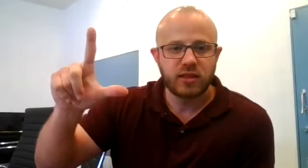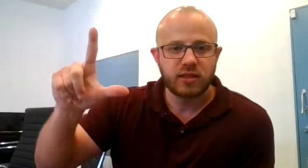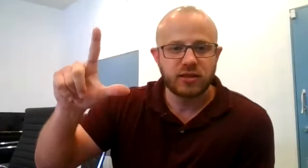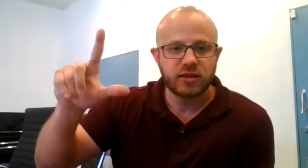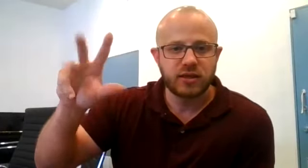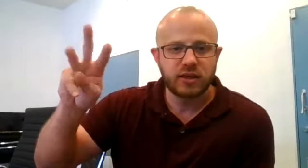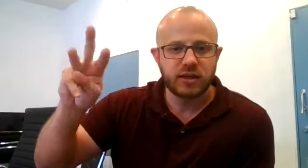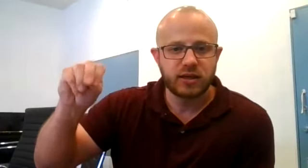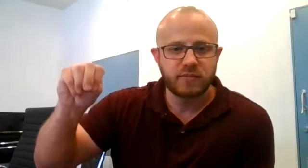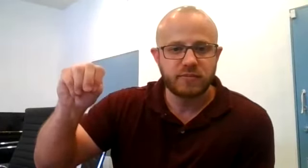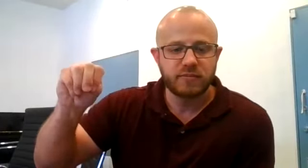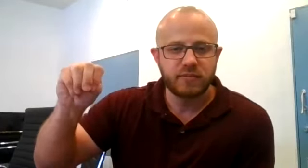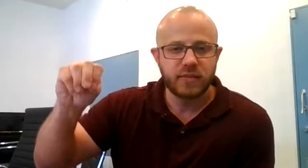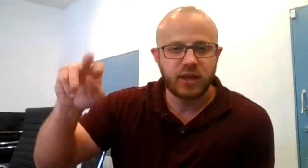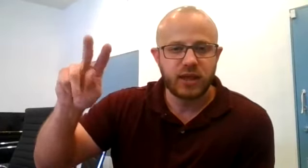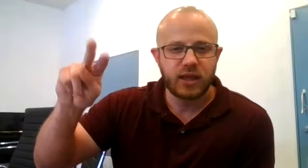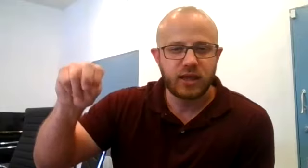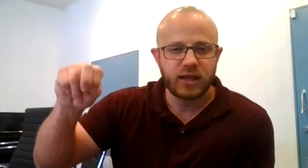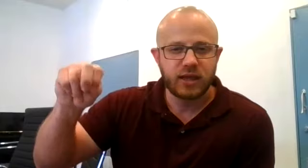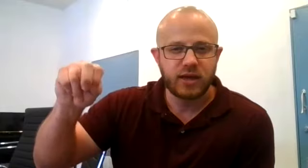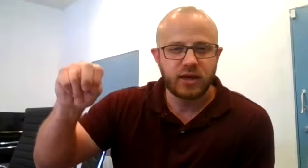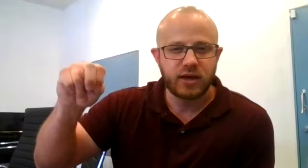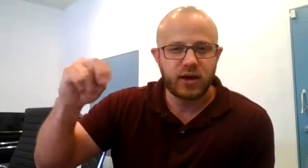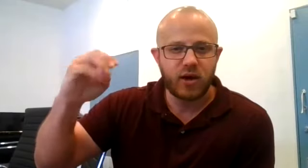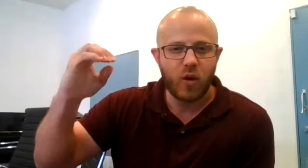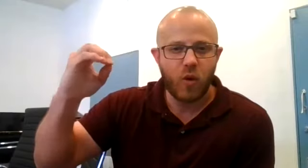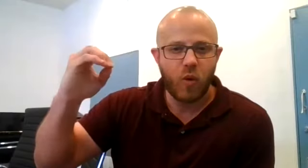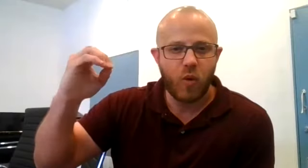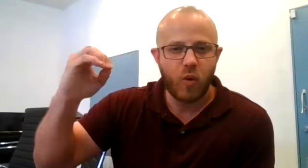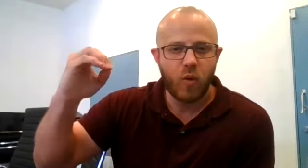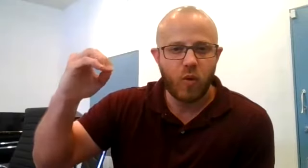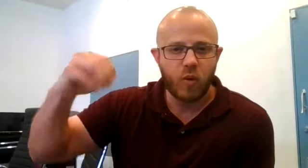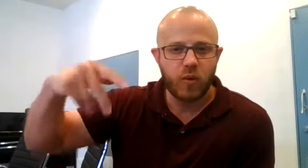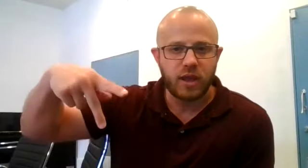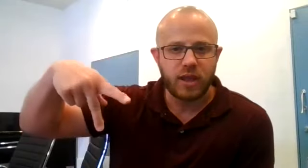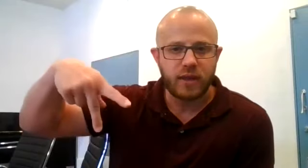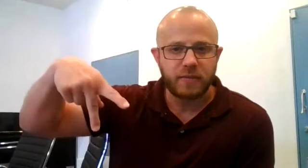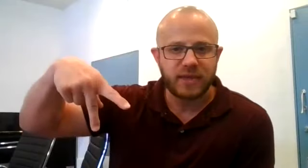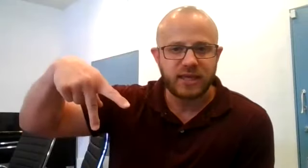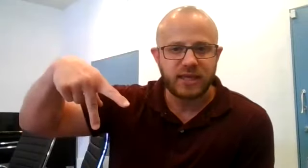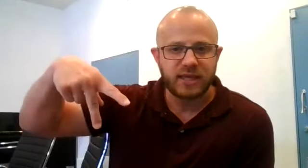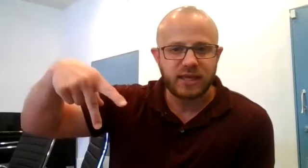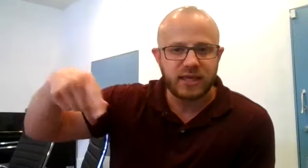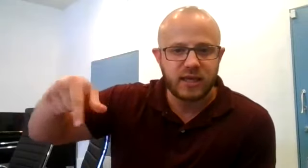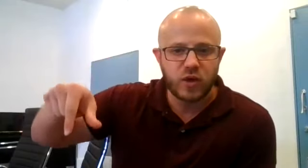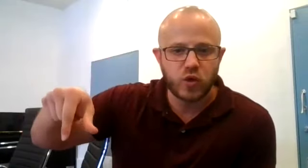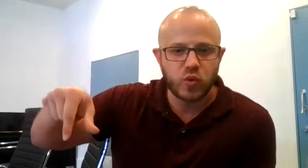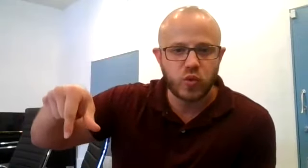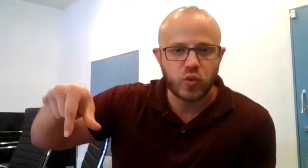L, M, N, O, P,